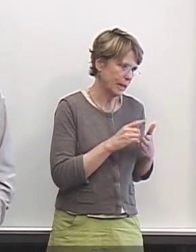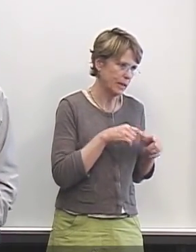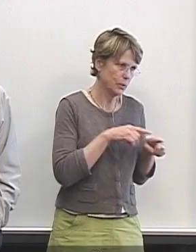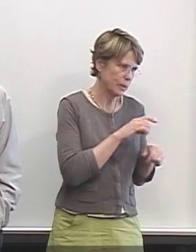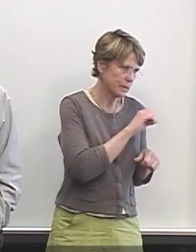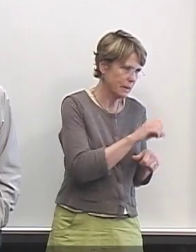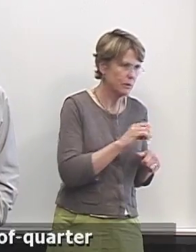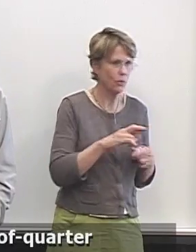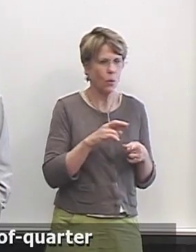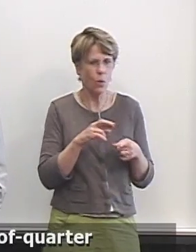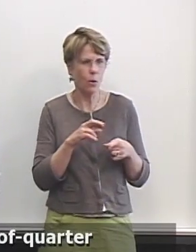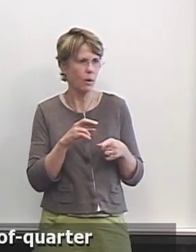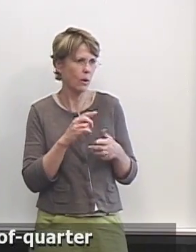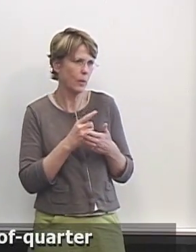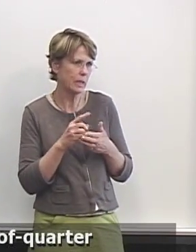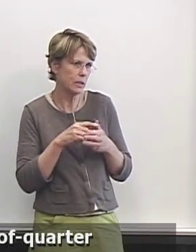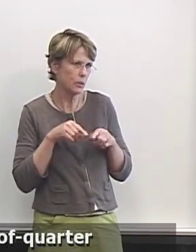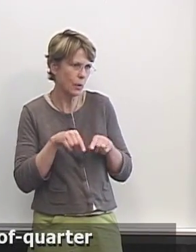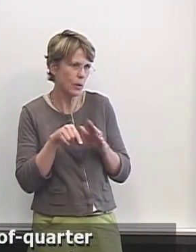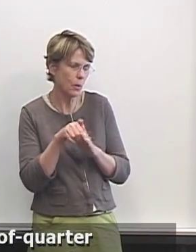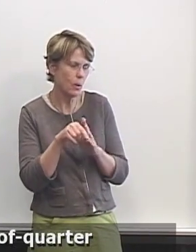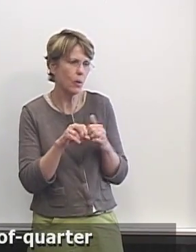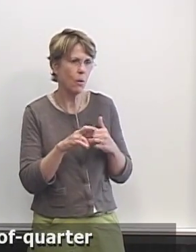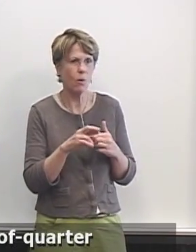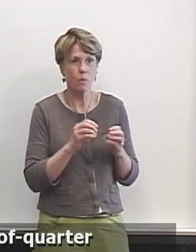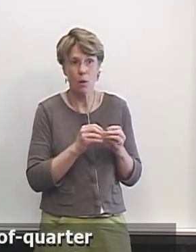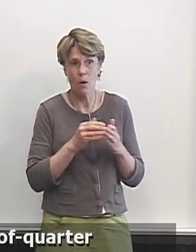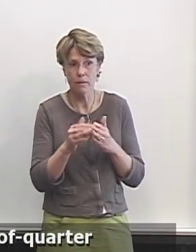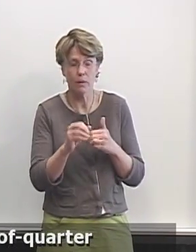or more often, or end of quarter